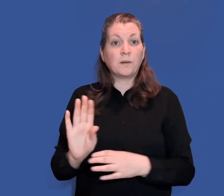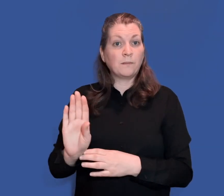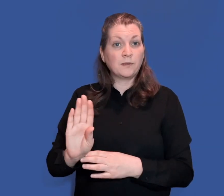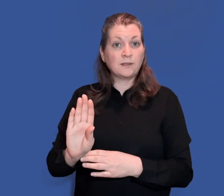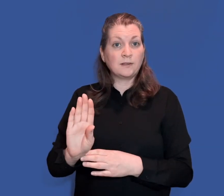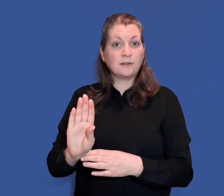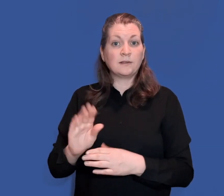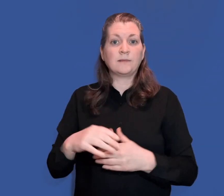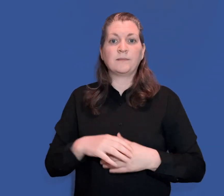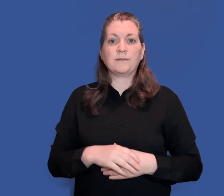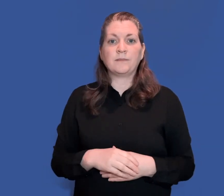$57,300,000.